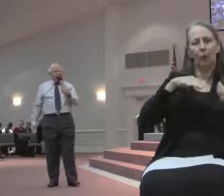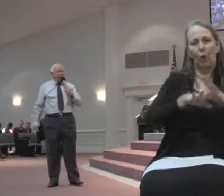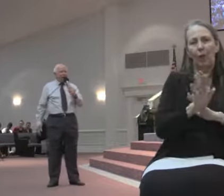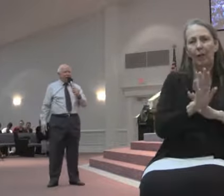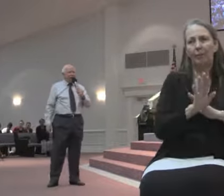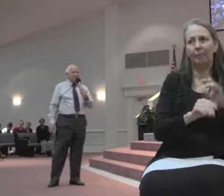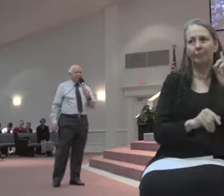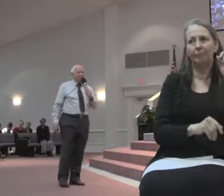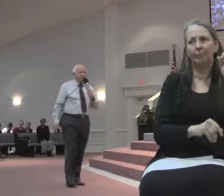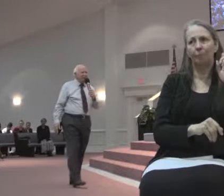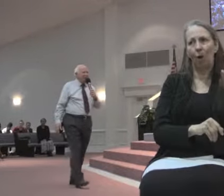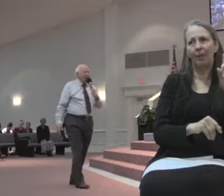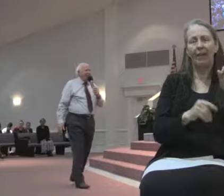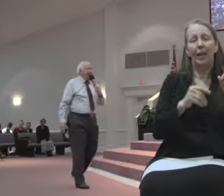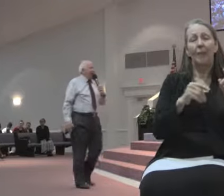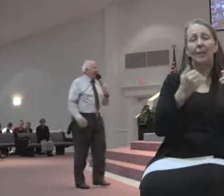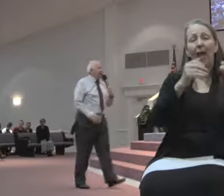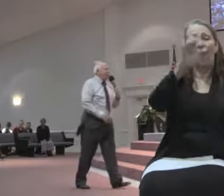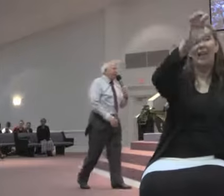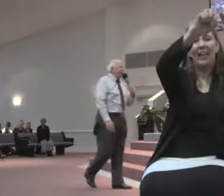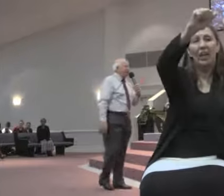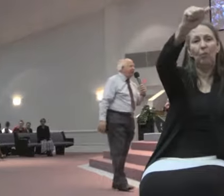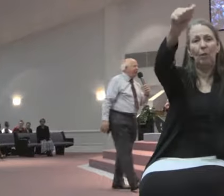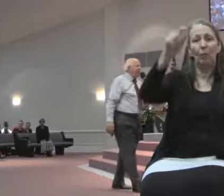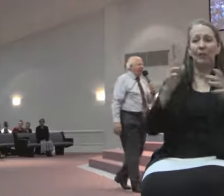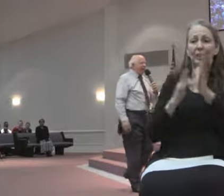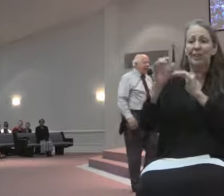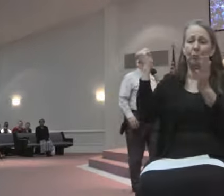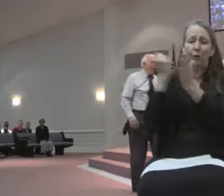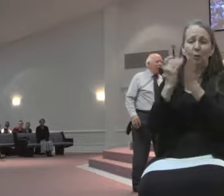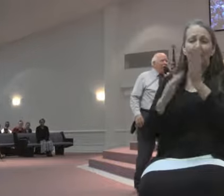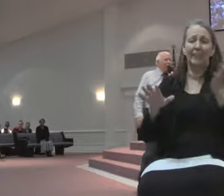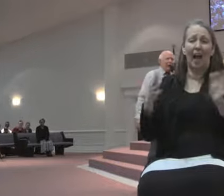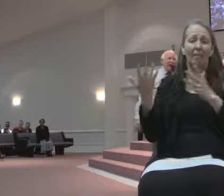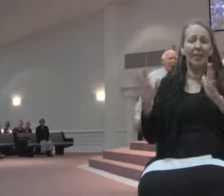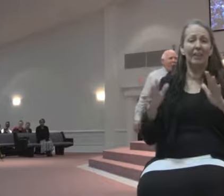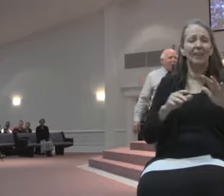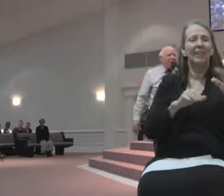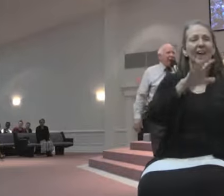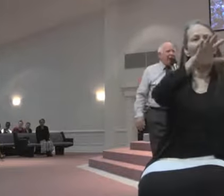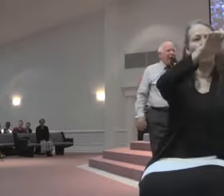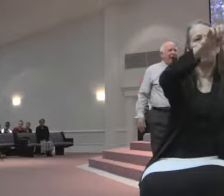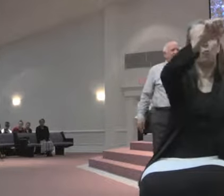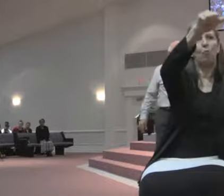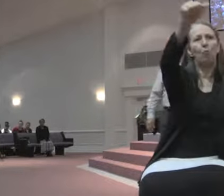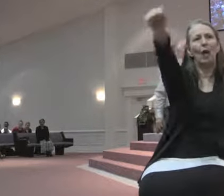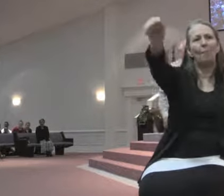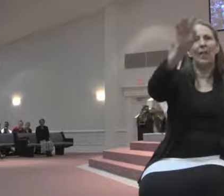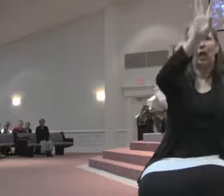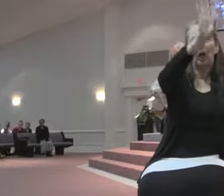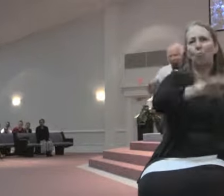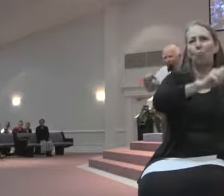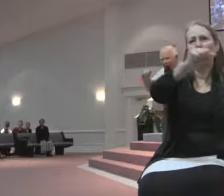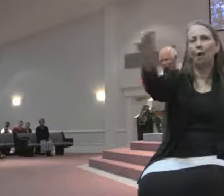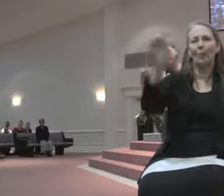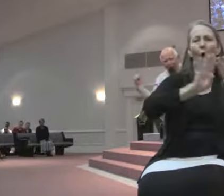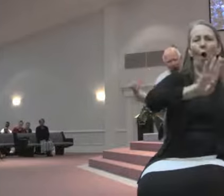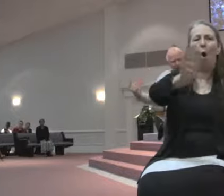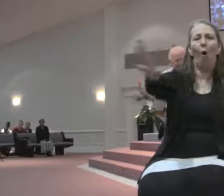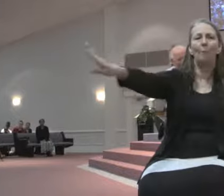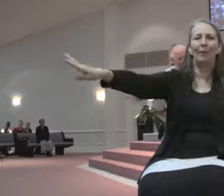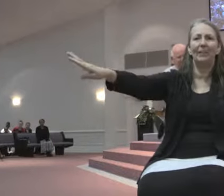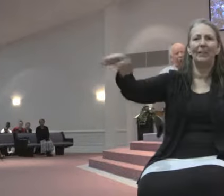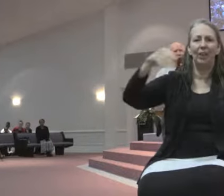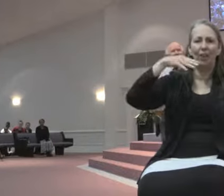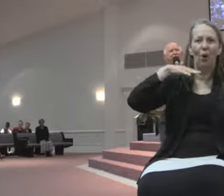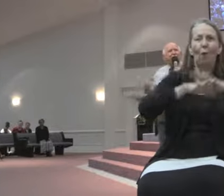their flesh. And until they dig their flesh out of the opening, all they're going to do is